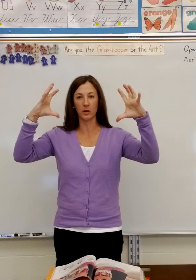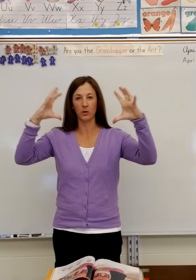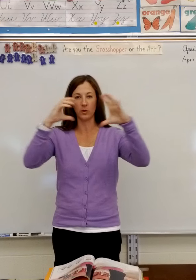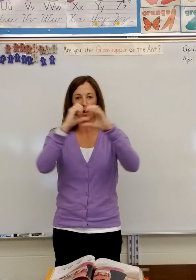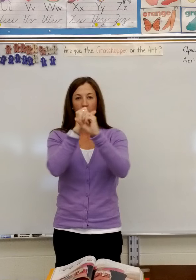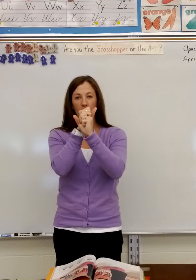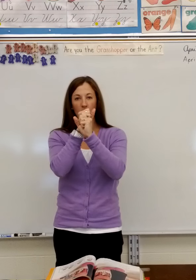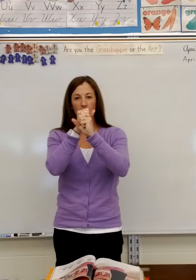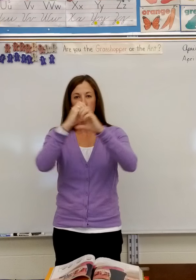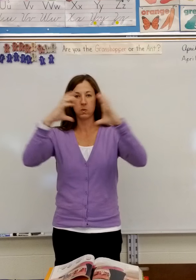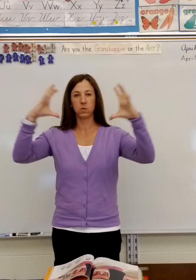balloon.